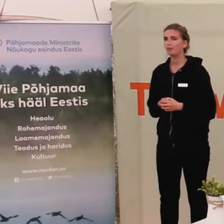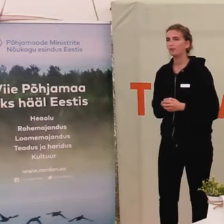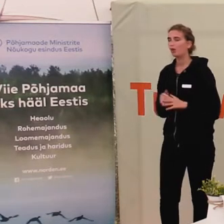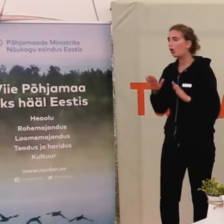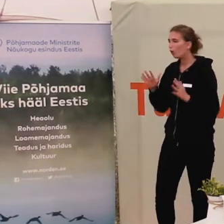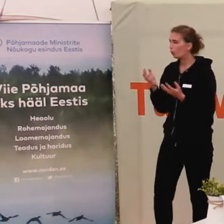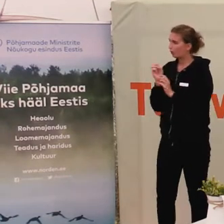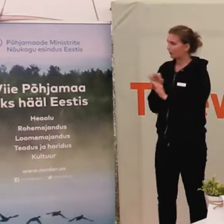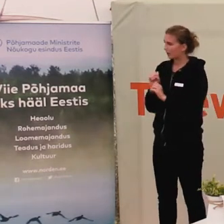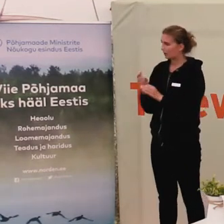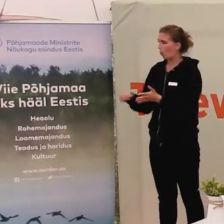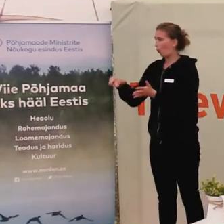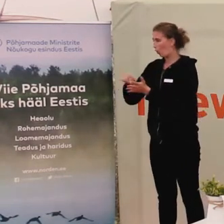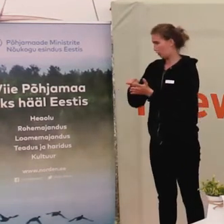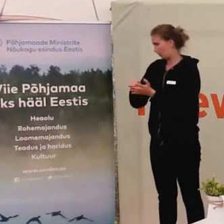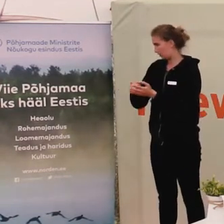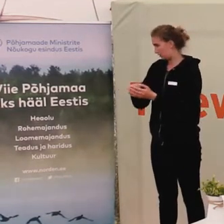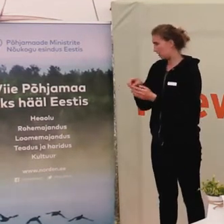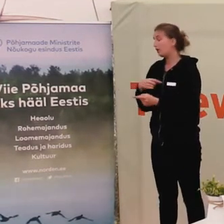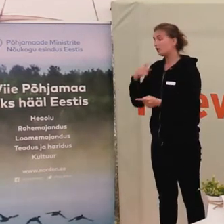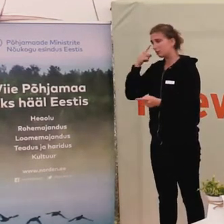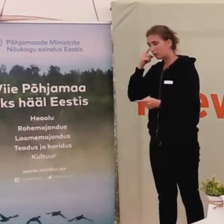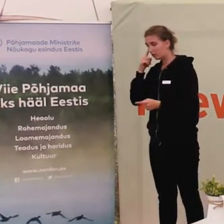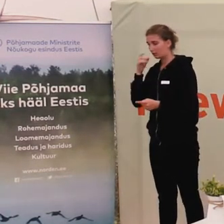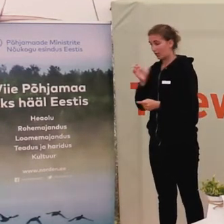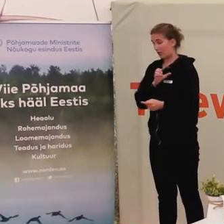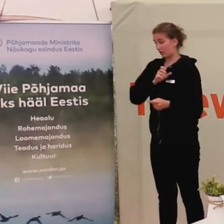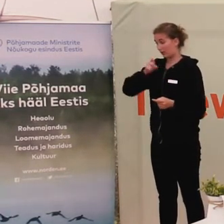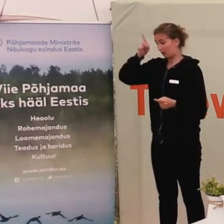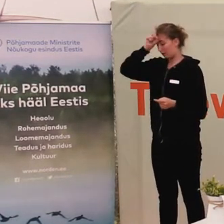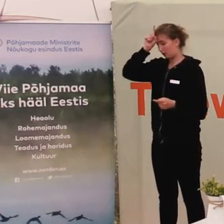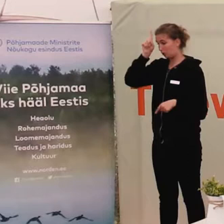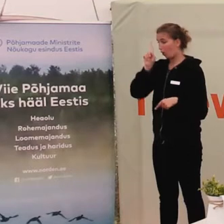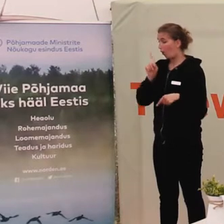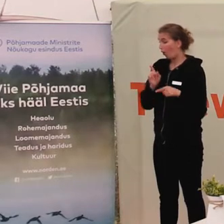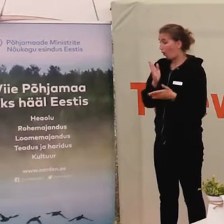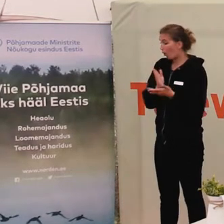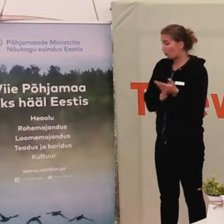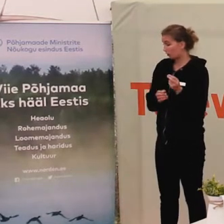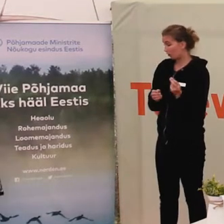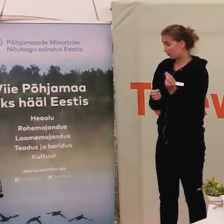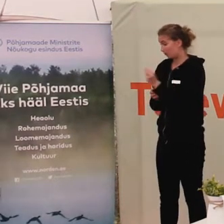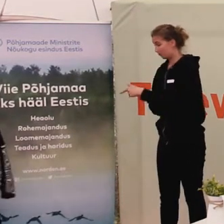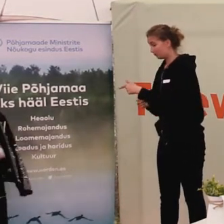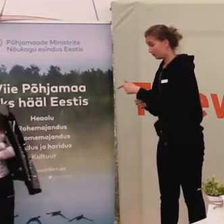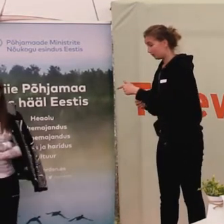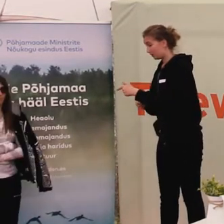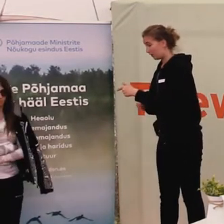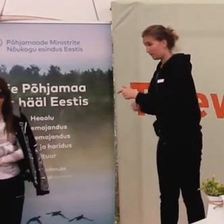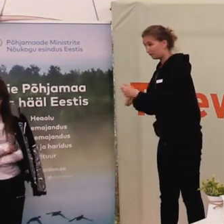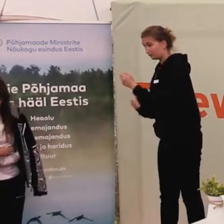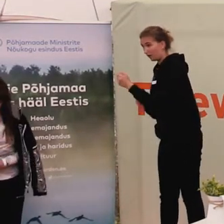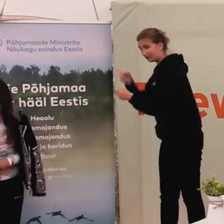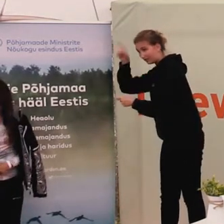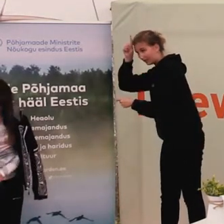if you're talking about distribution, do you mean that the wealthier countries should give some of their money to the poorer countries? Because if